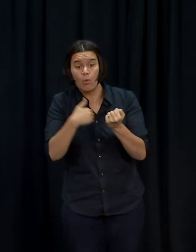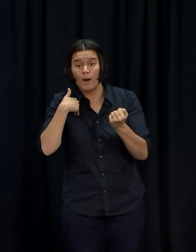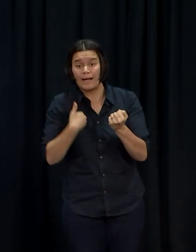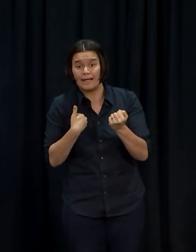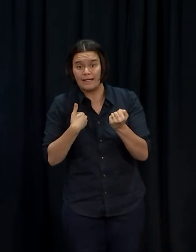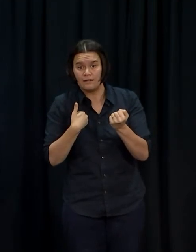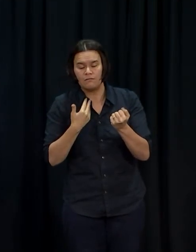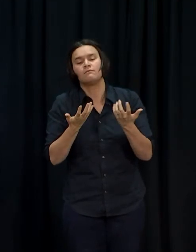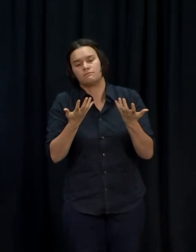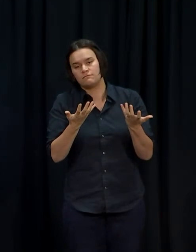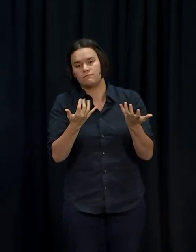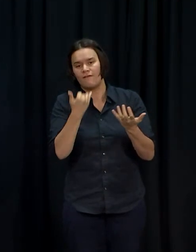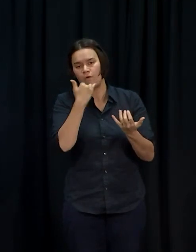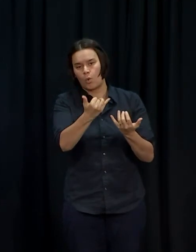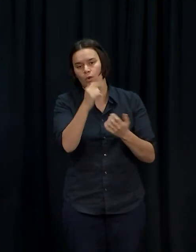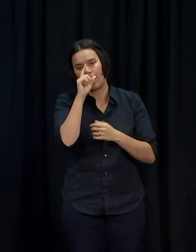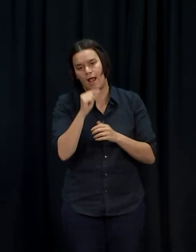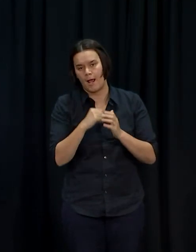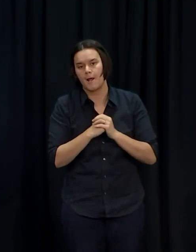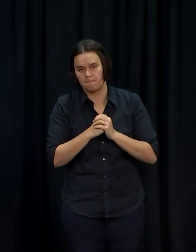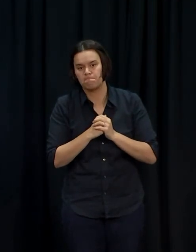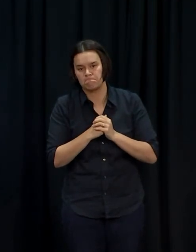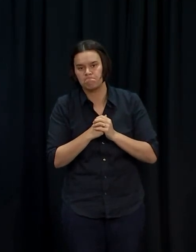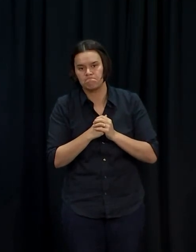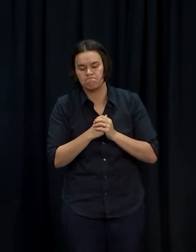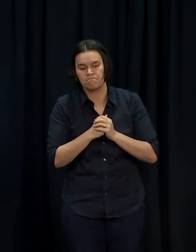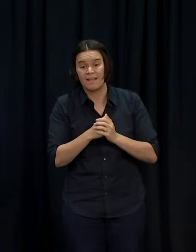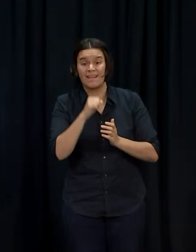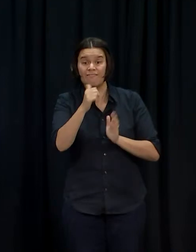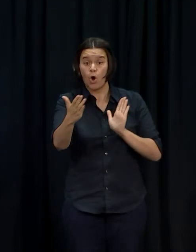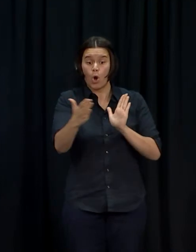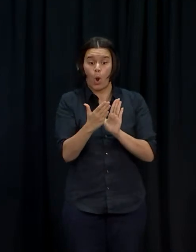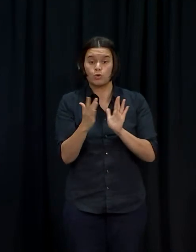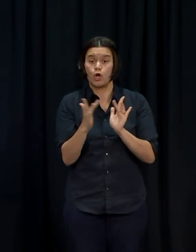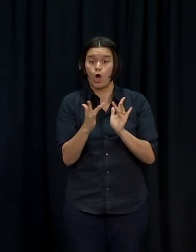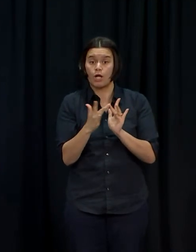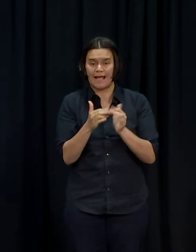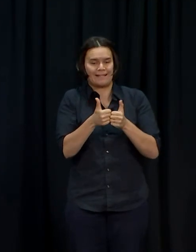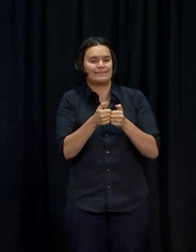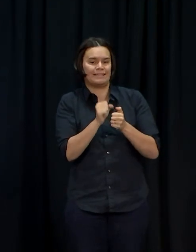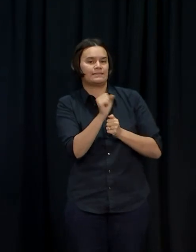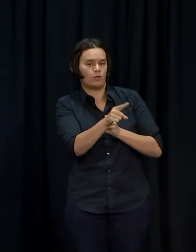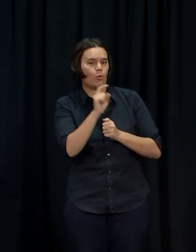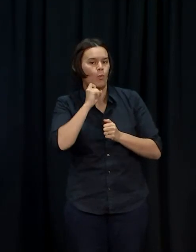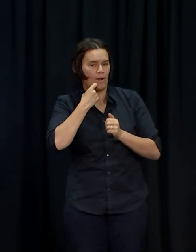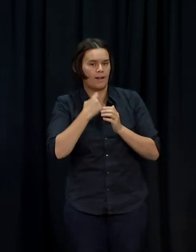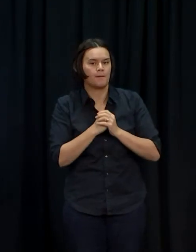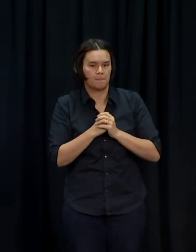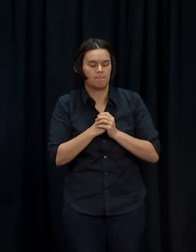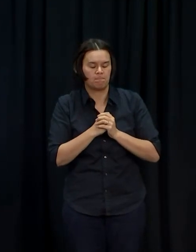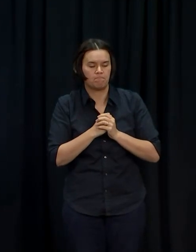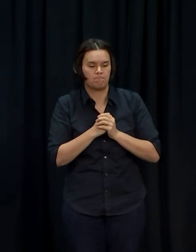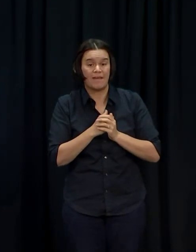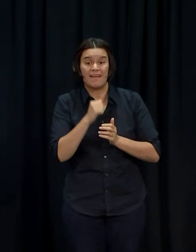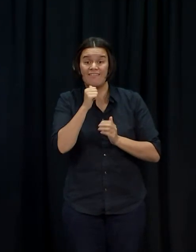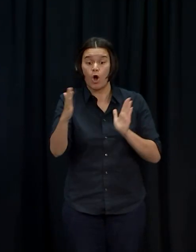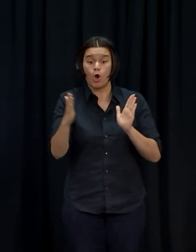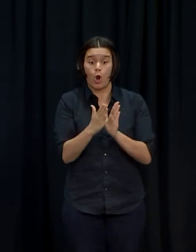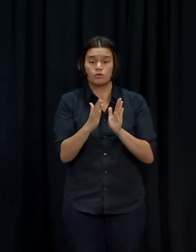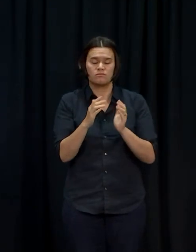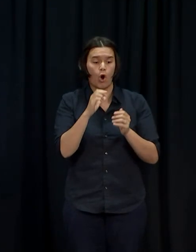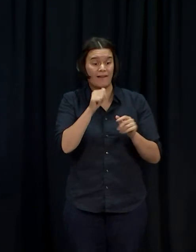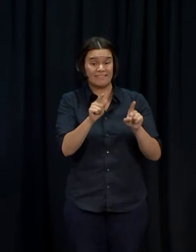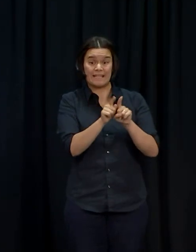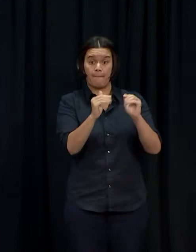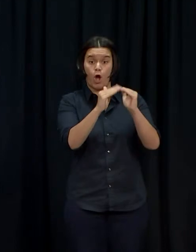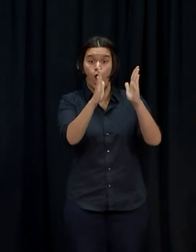message. Household contacts will be actively managed, with close contacts requiring a day 5 test.